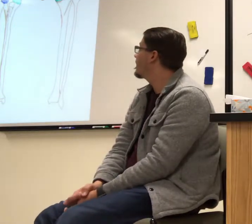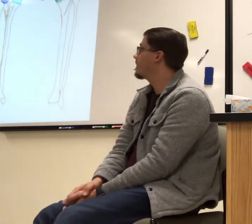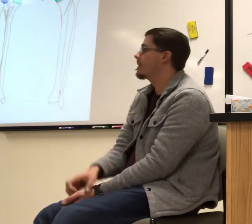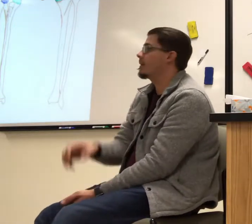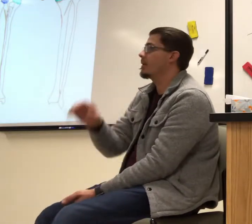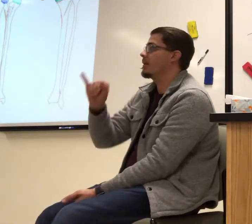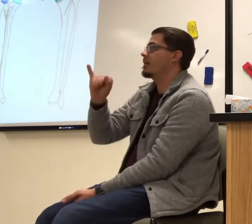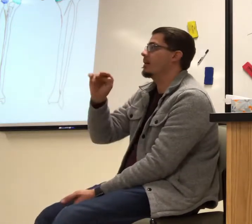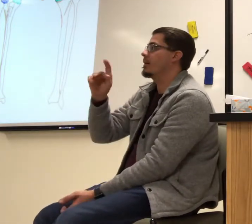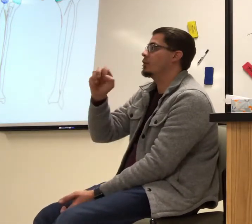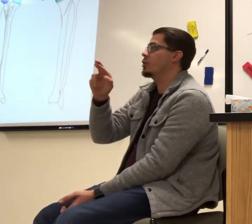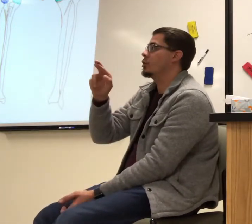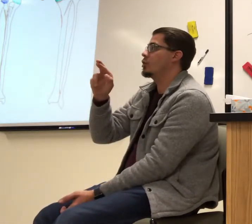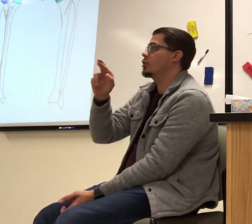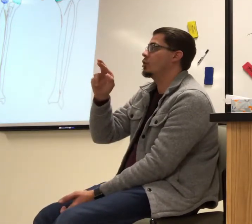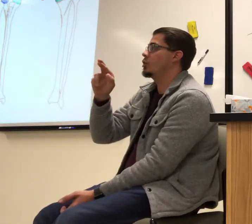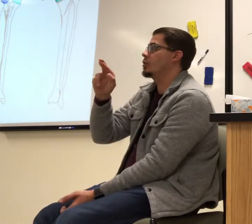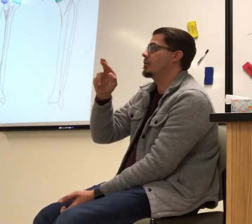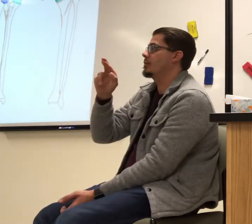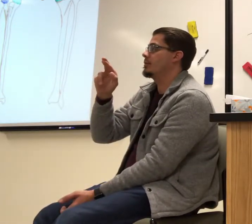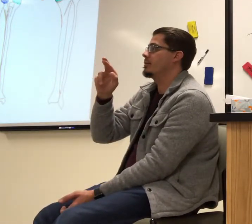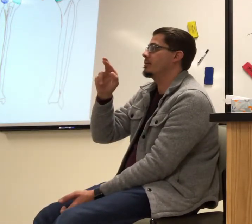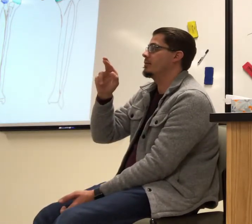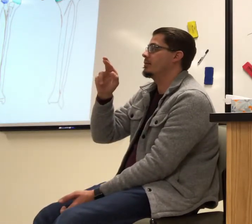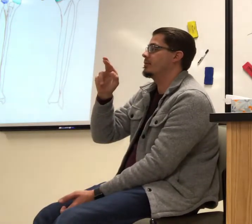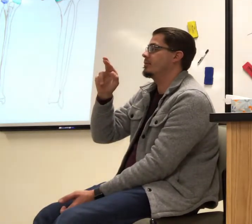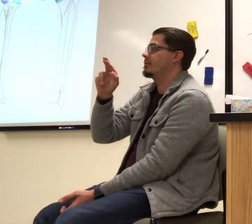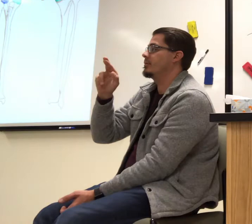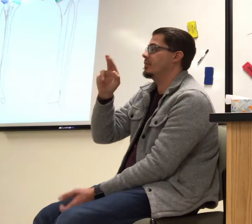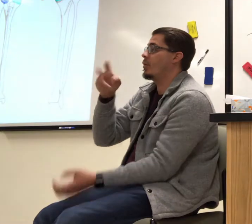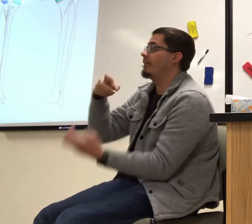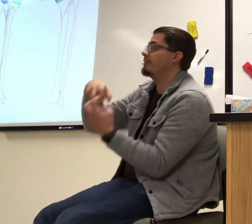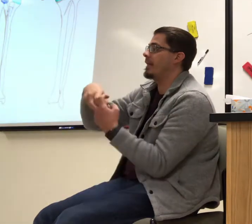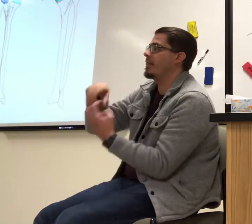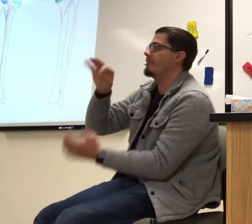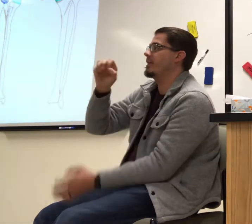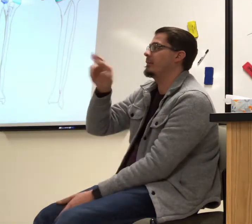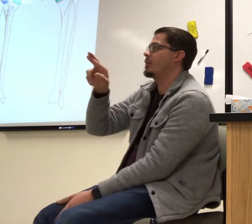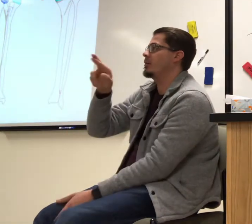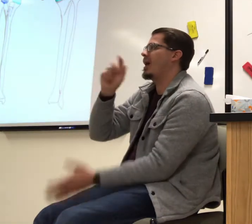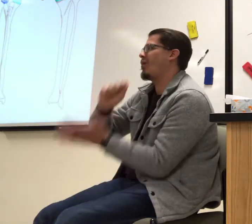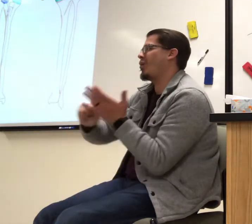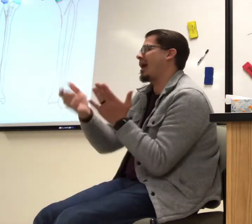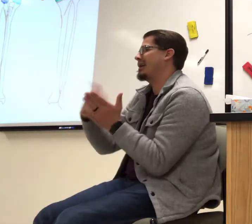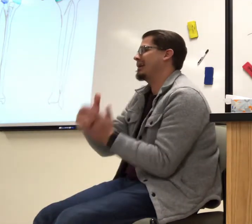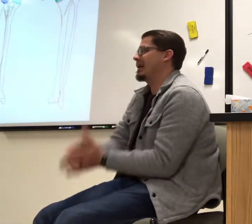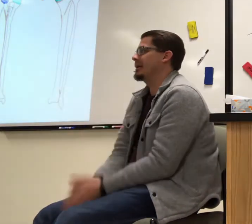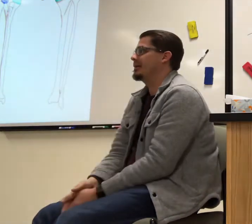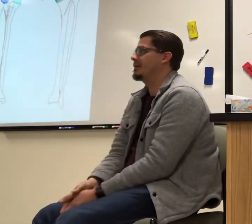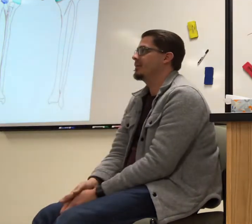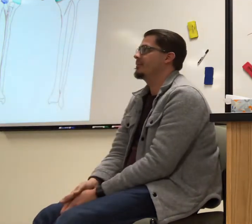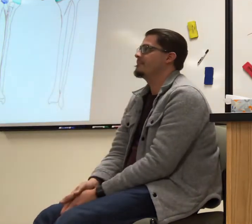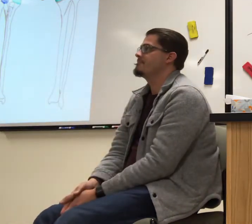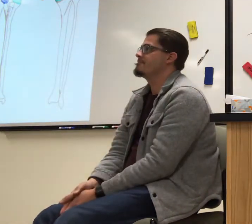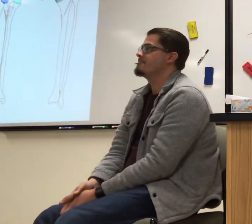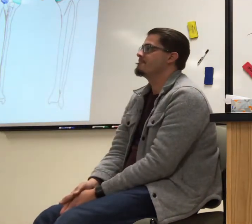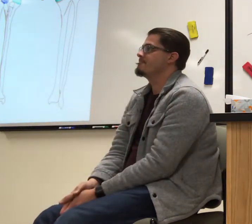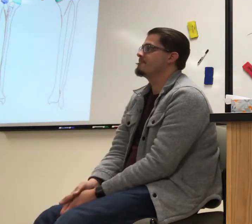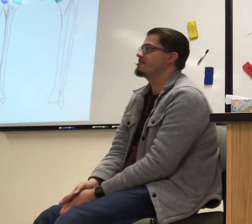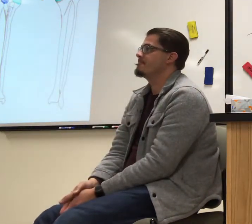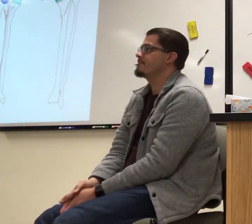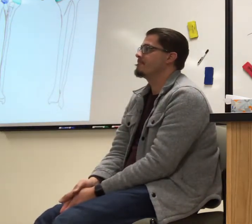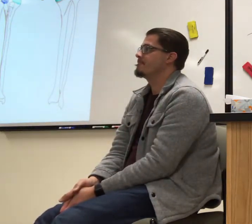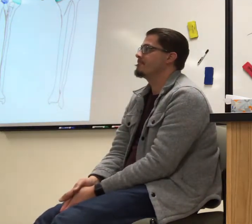intercondylar eminence of tibia fits in the intercondylar notch of femur. I better write it again since I misspoke.